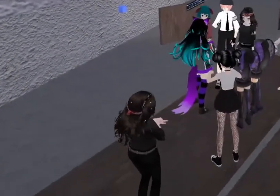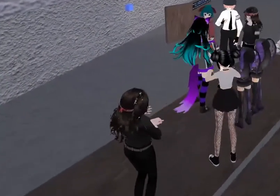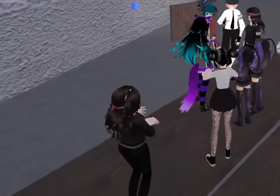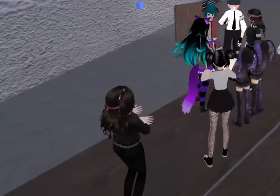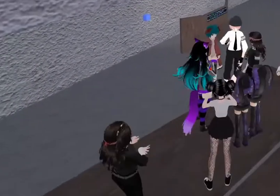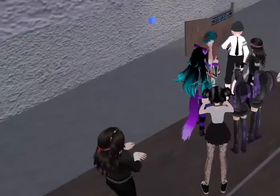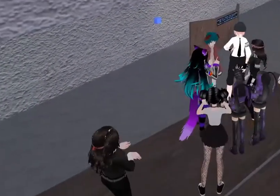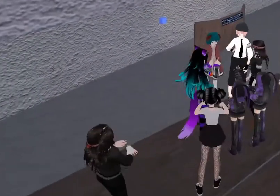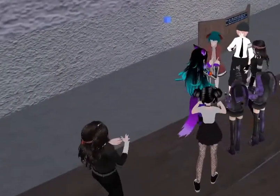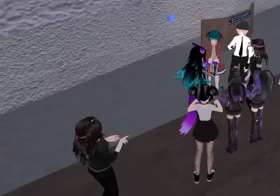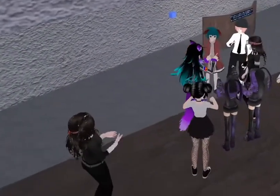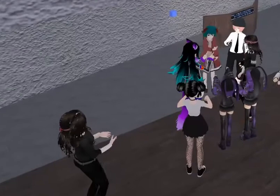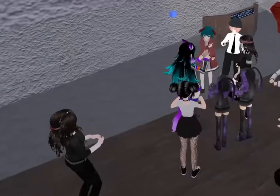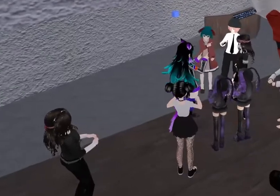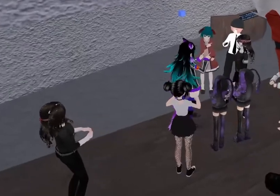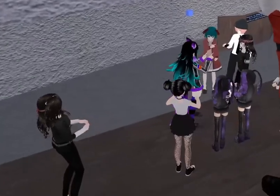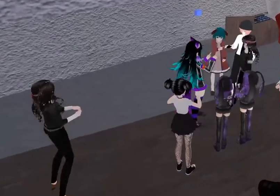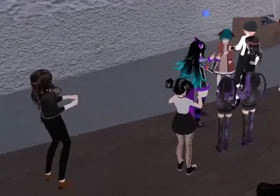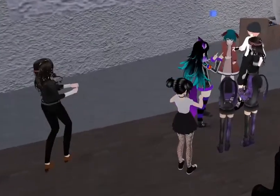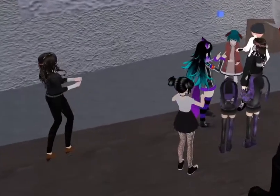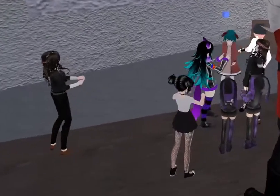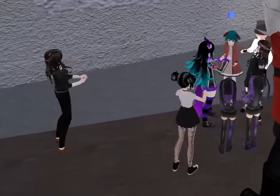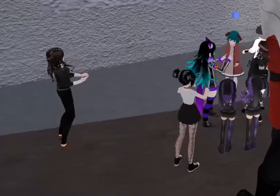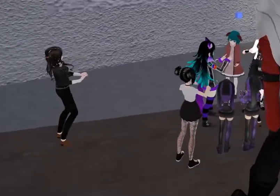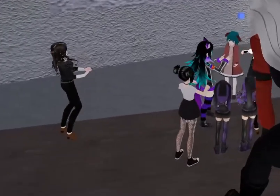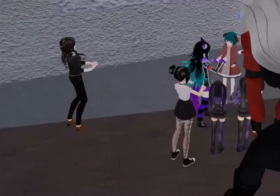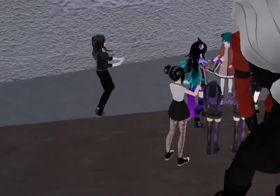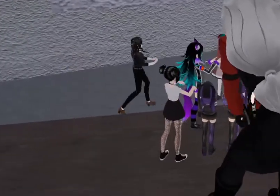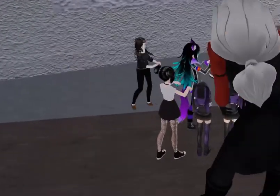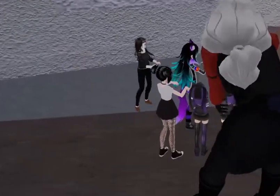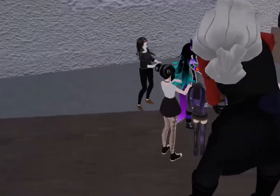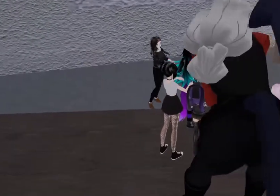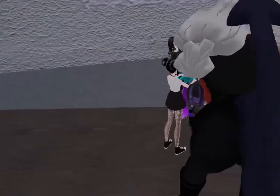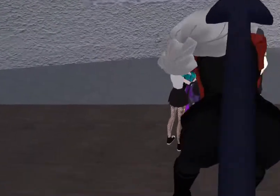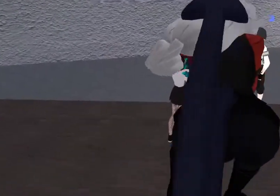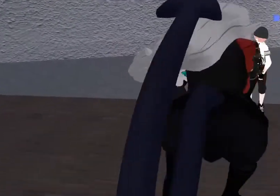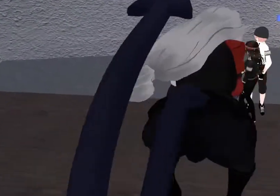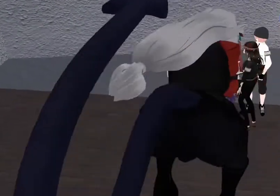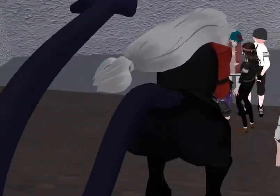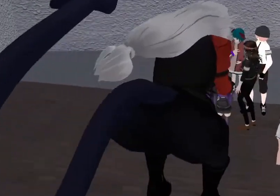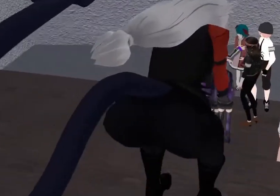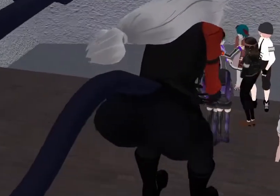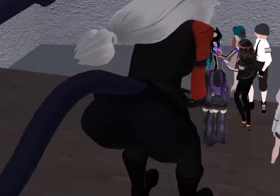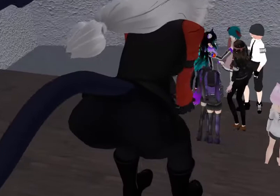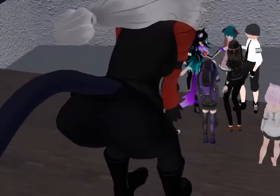PG? Oh, so What? He said. if Oh, Paige. Oh, they seem to be food,